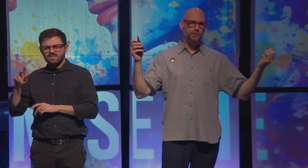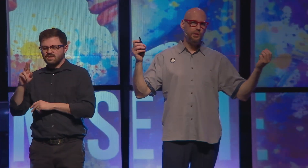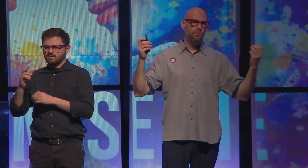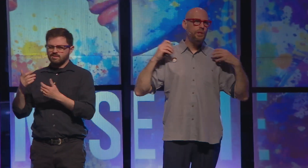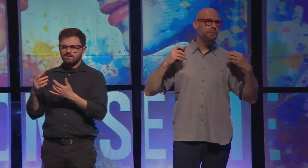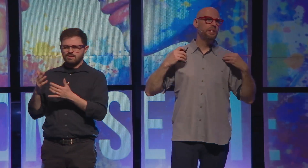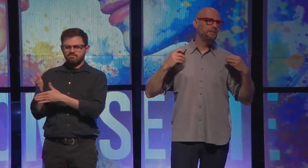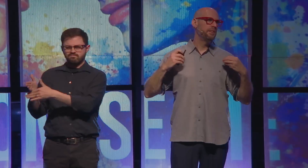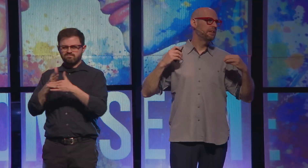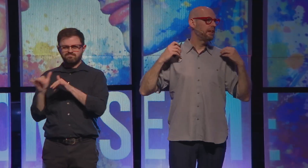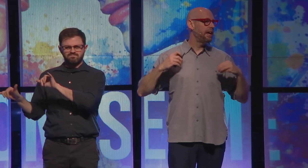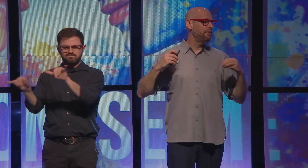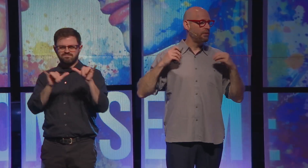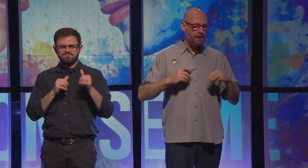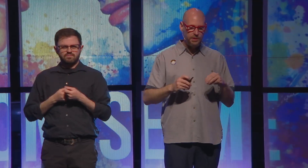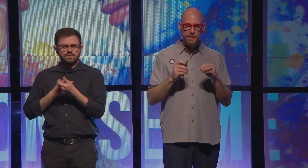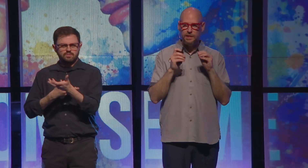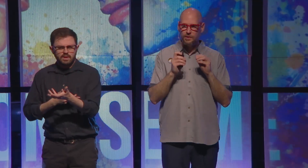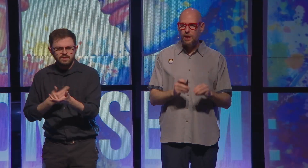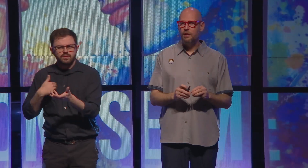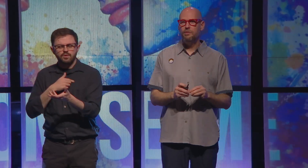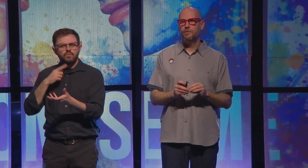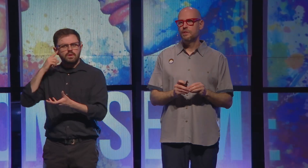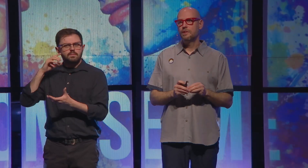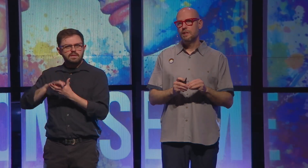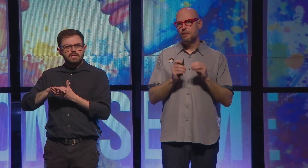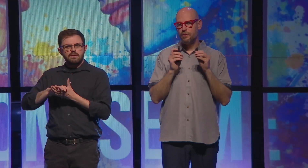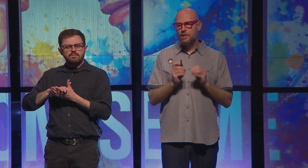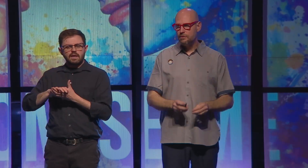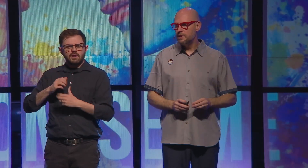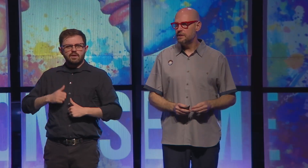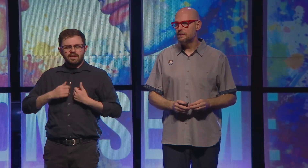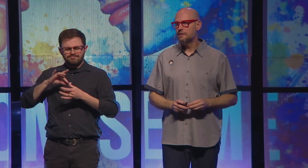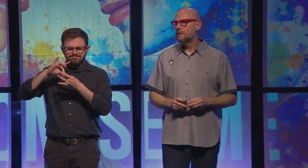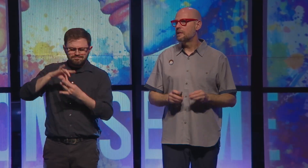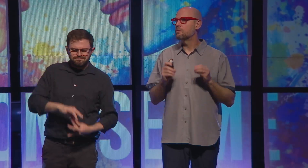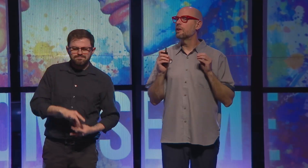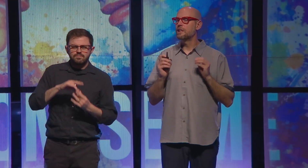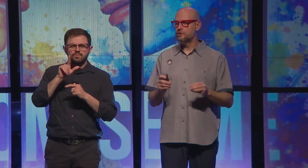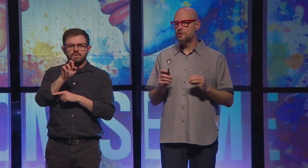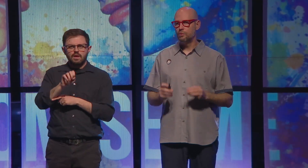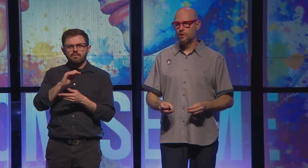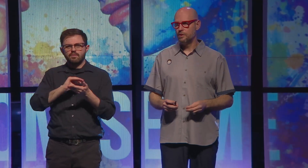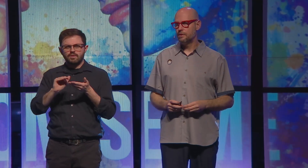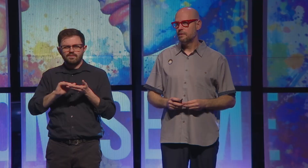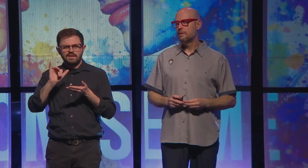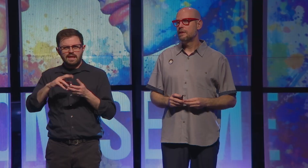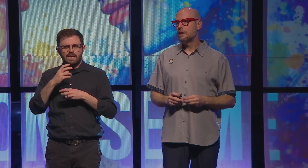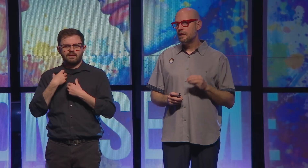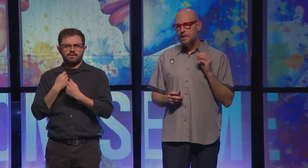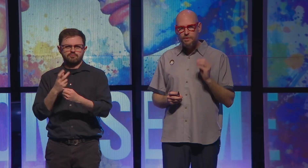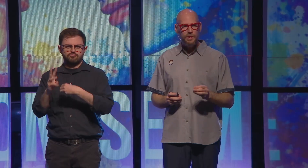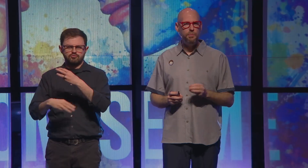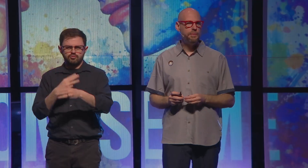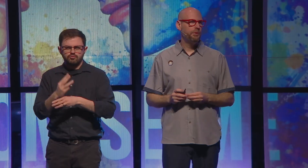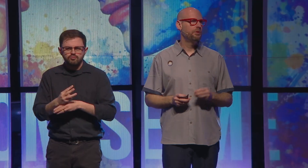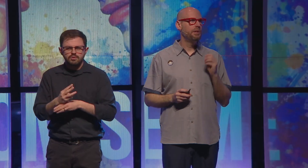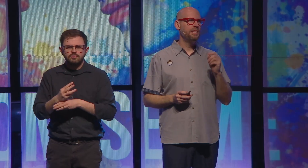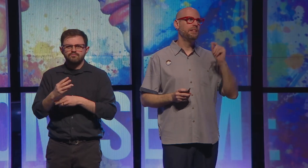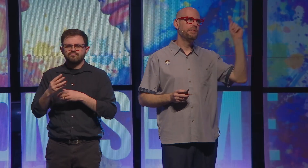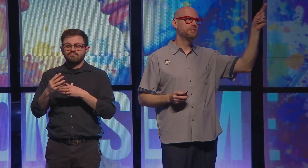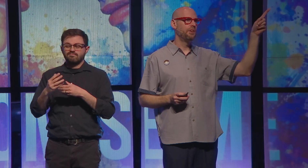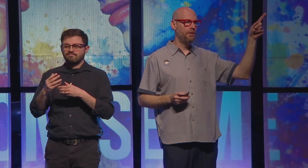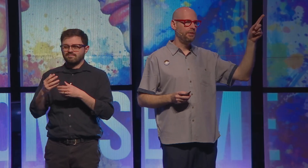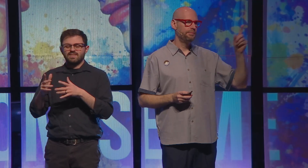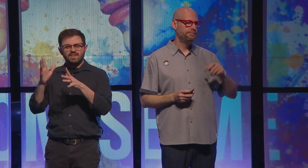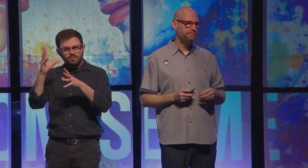that we believe that a life grounded in love and forgiveness is what heals the world, even the people who we